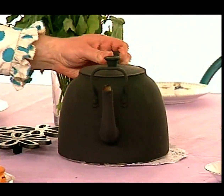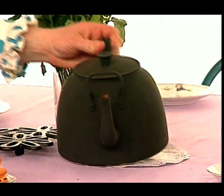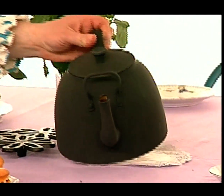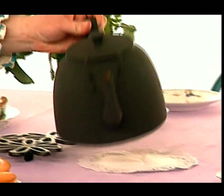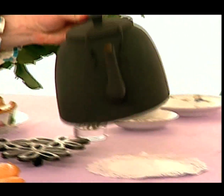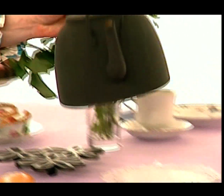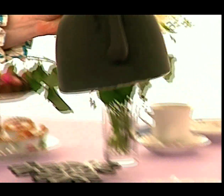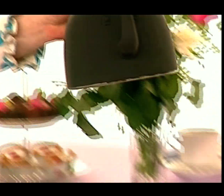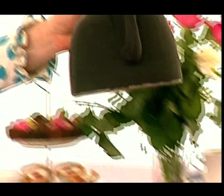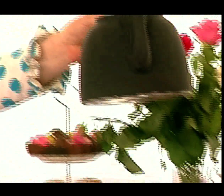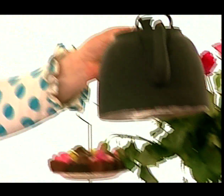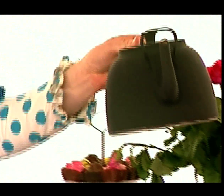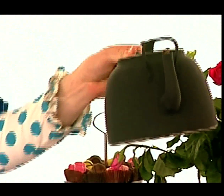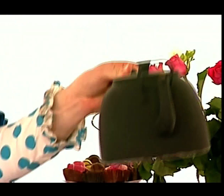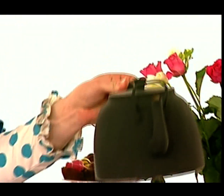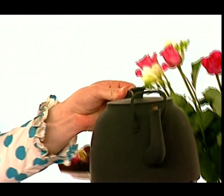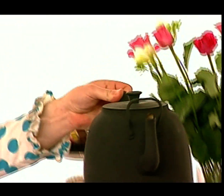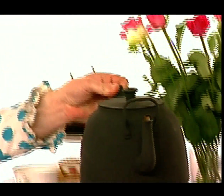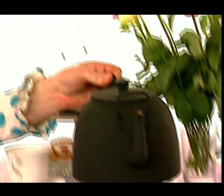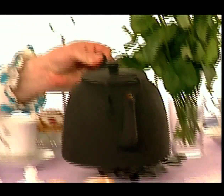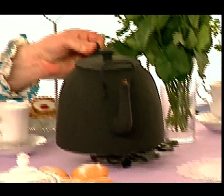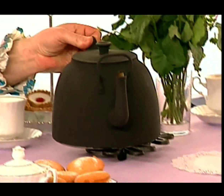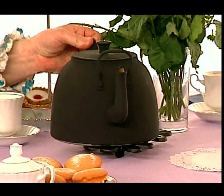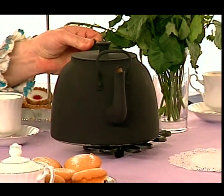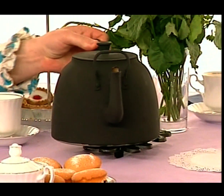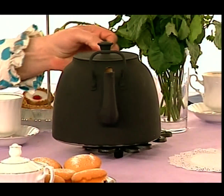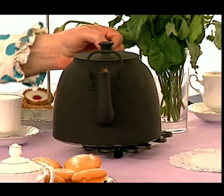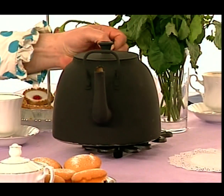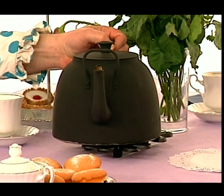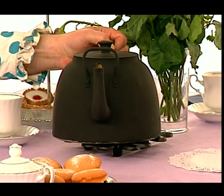kettle on, Polly put the kettle on, we'll all have tea.